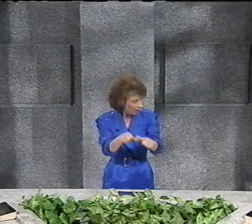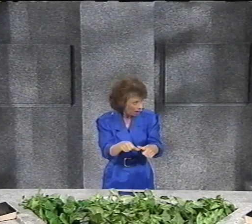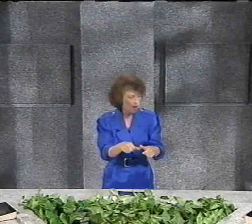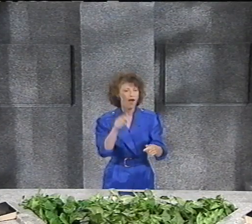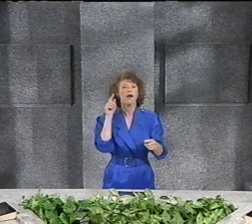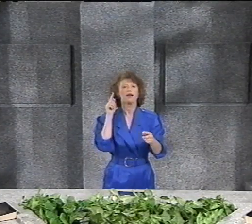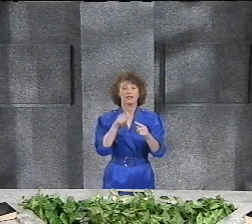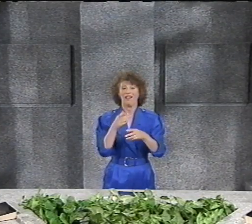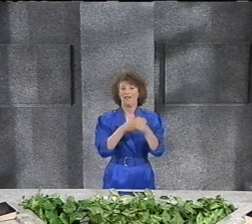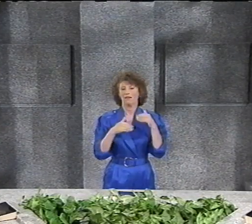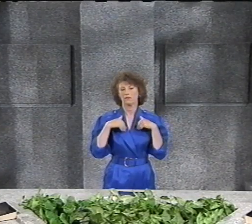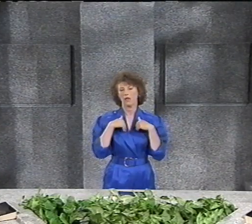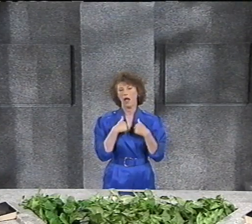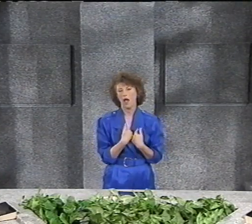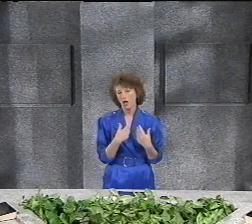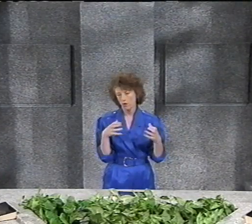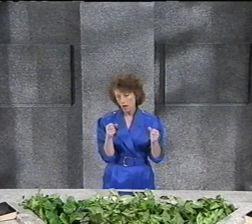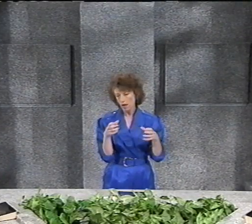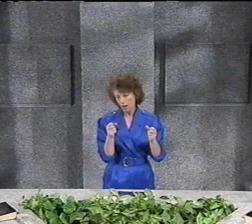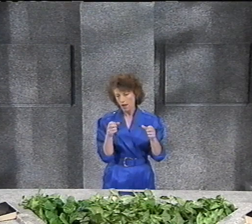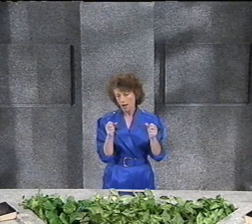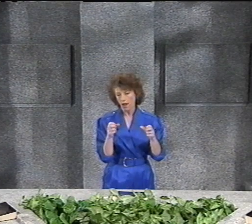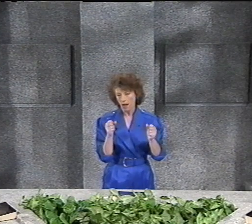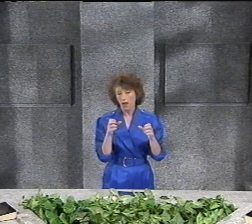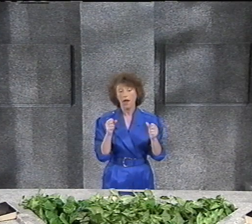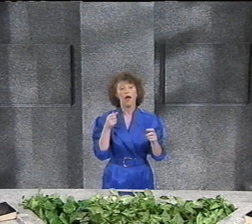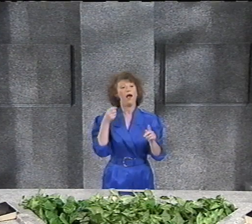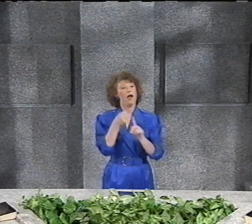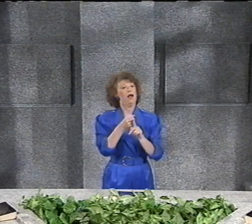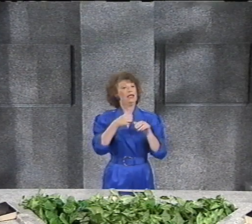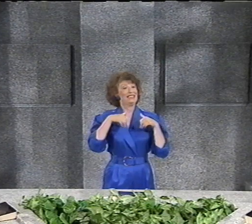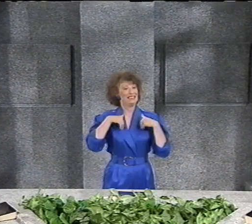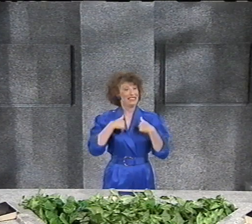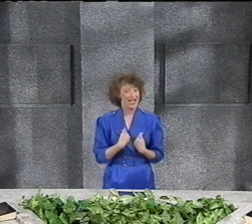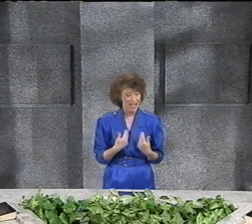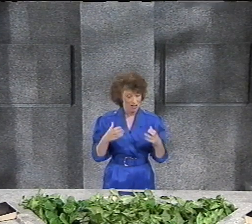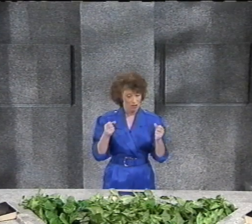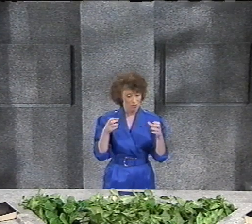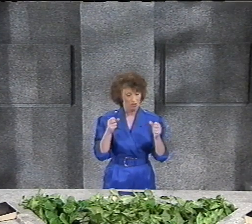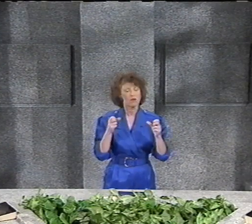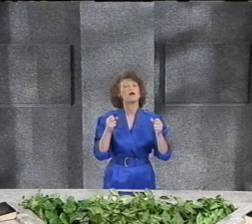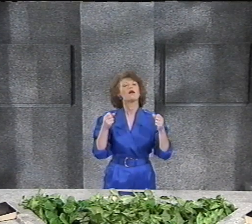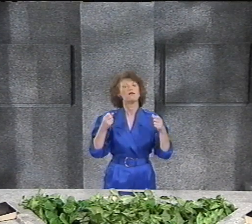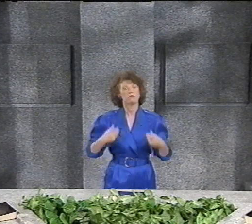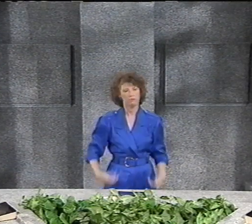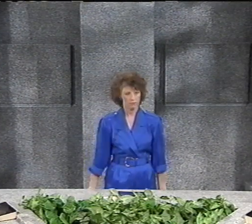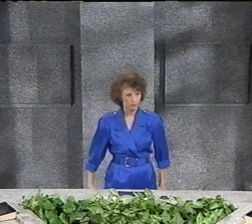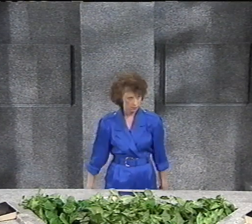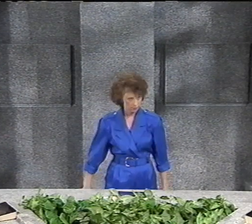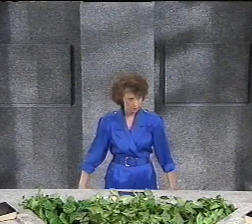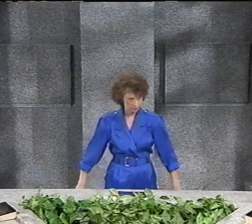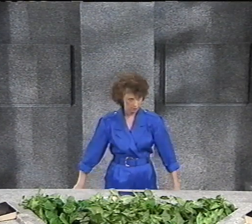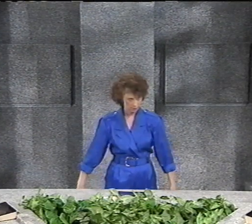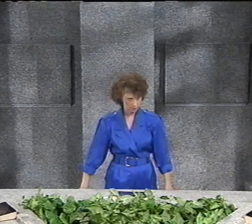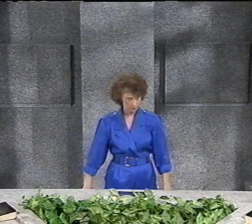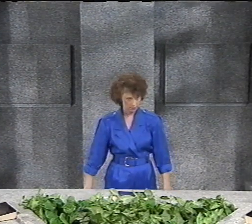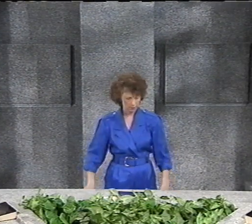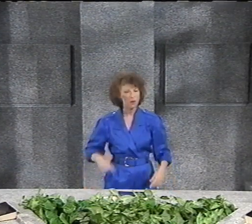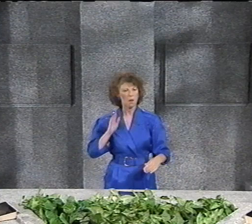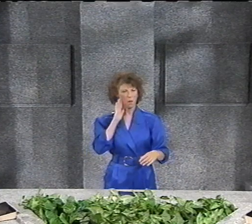Keep on doing it. When you reach that point, when you're tired, and for some of you it may be sooner than for others, stop.